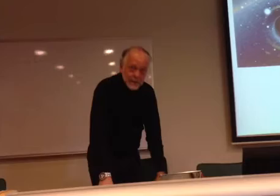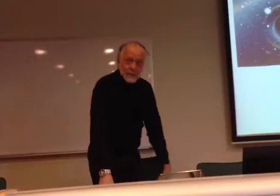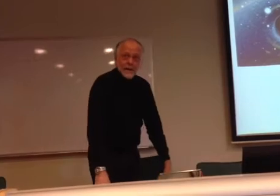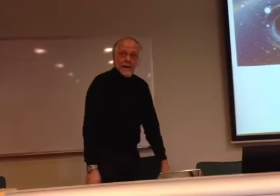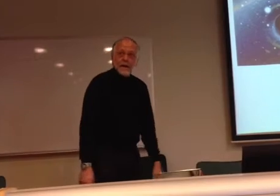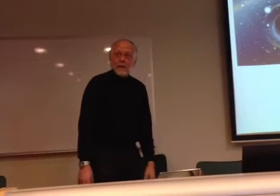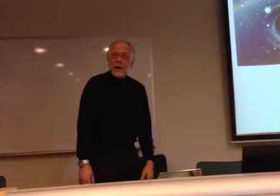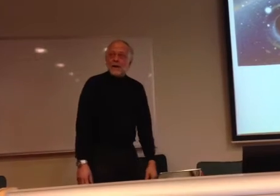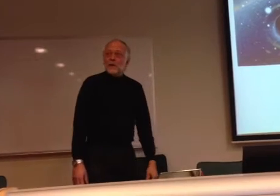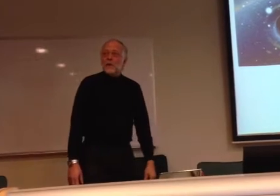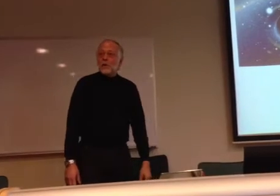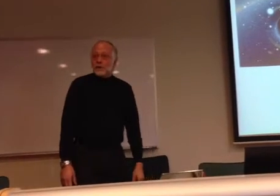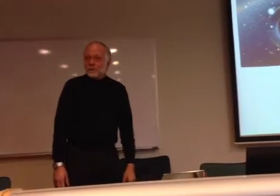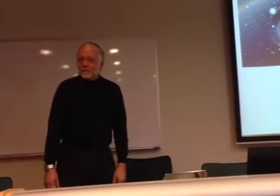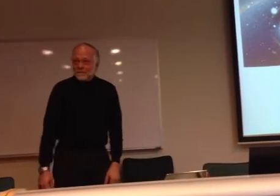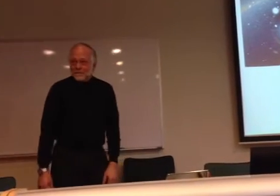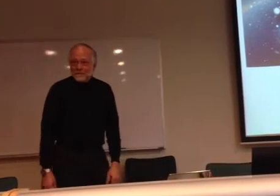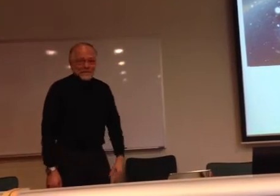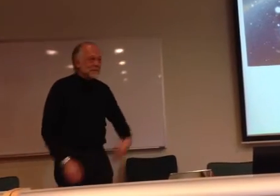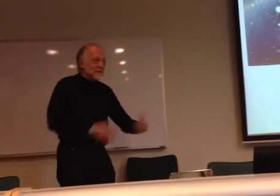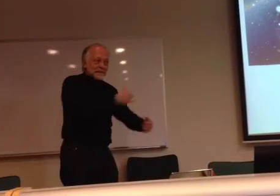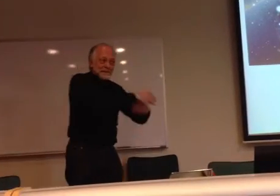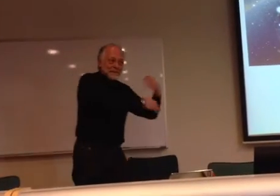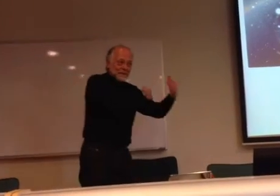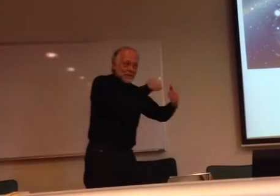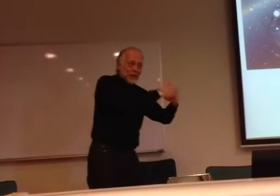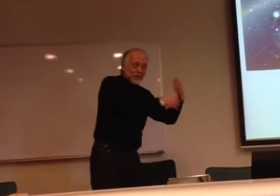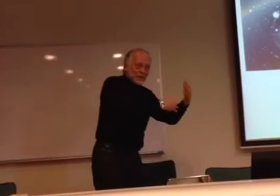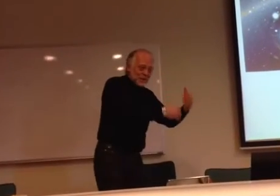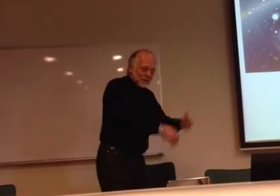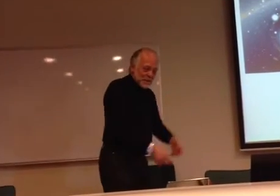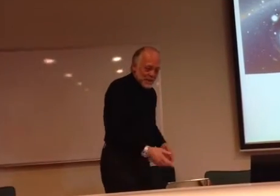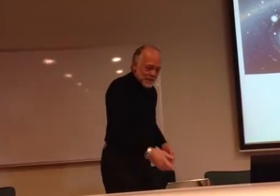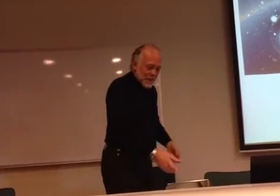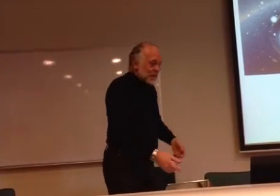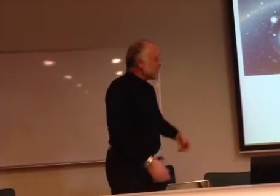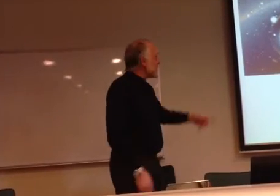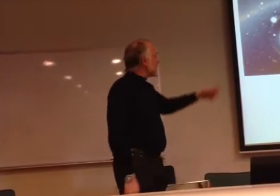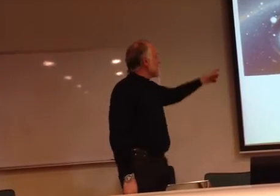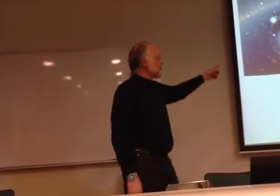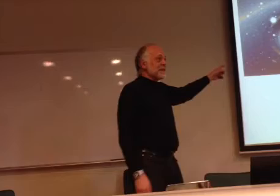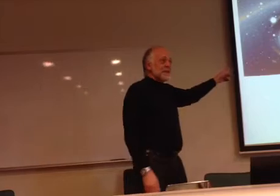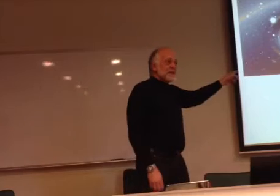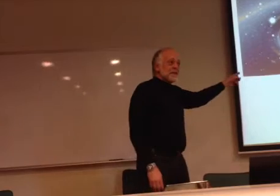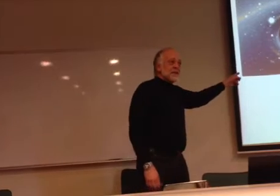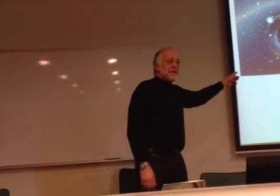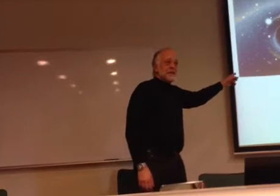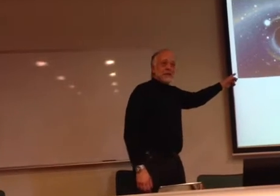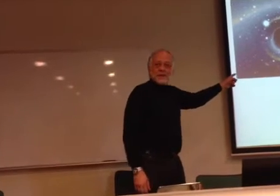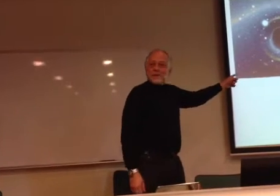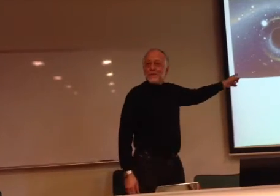A black hole. More difficult, because this sign didn't exist two centuries ago.